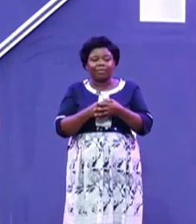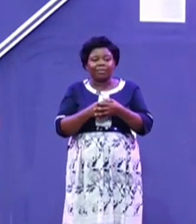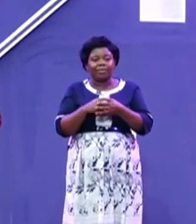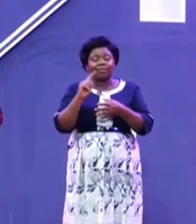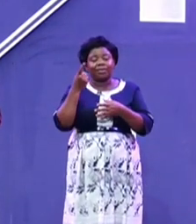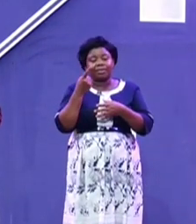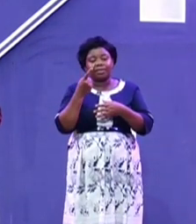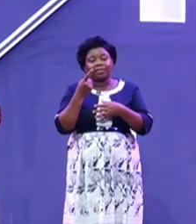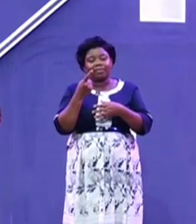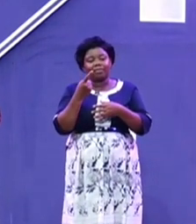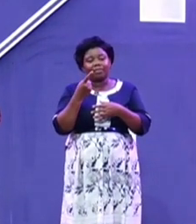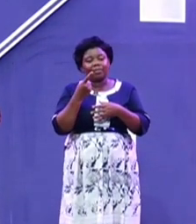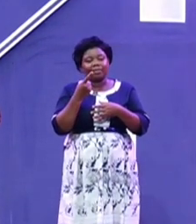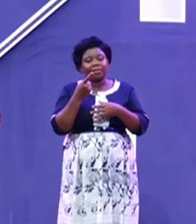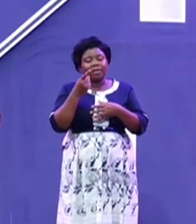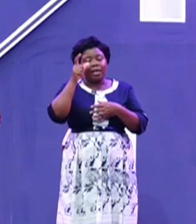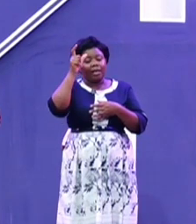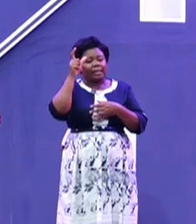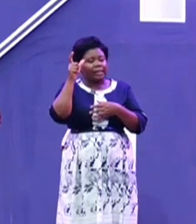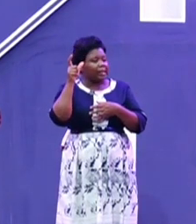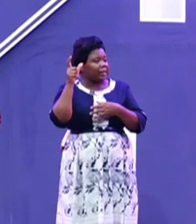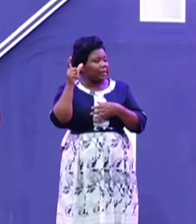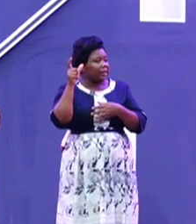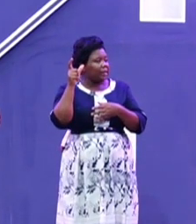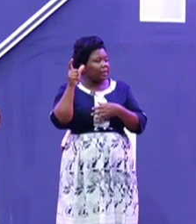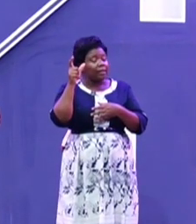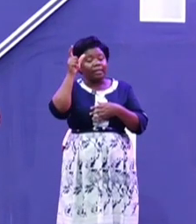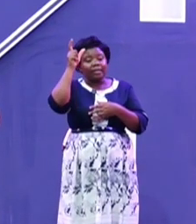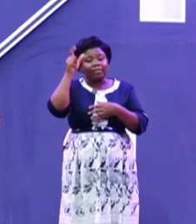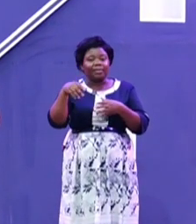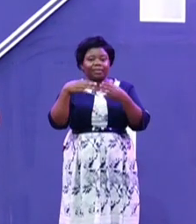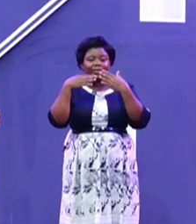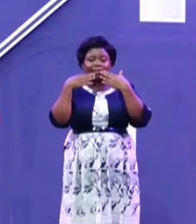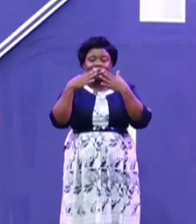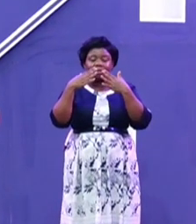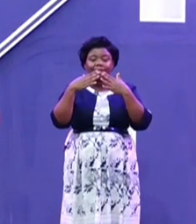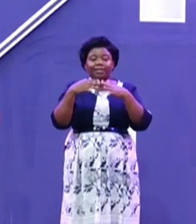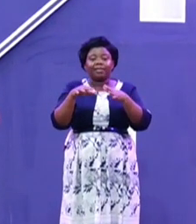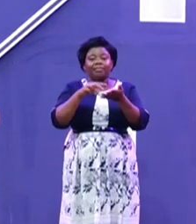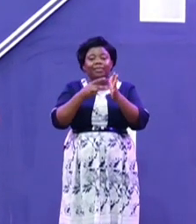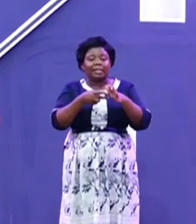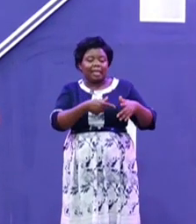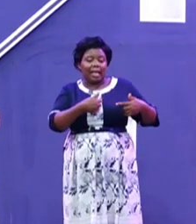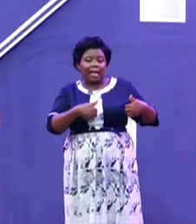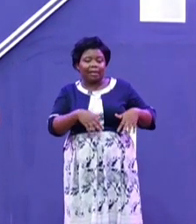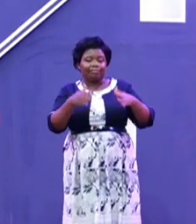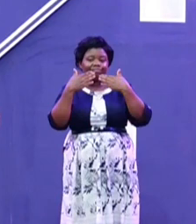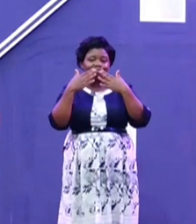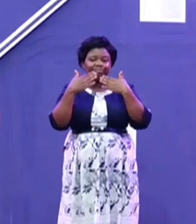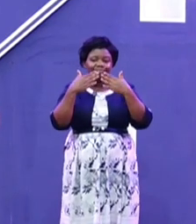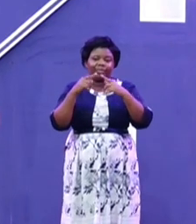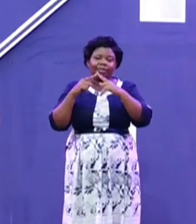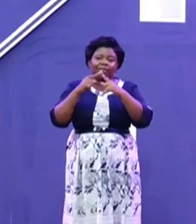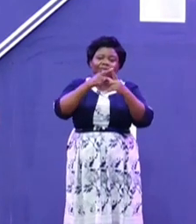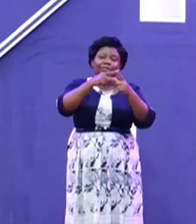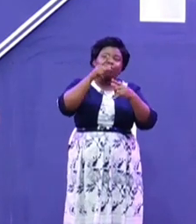nakyo leero, omuntu okwebaza, okwebaza guba mutima gusiima. Eri oyo